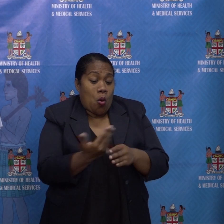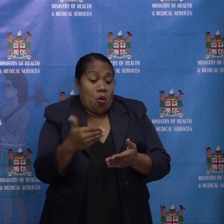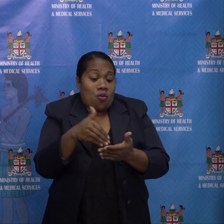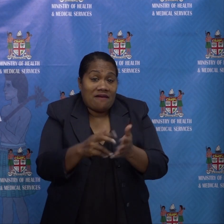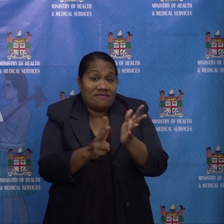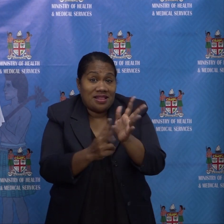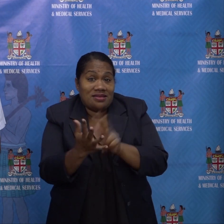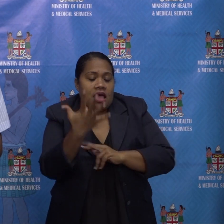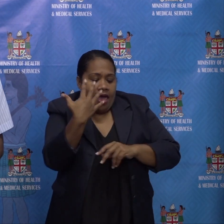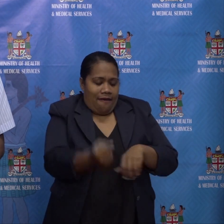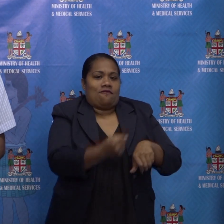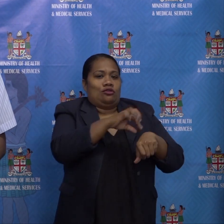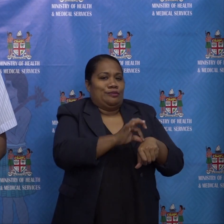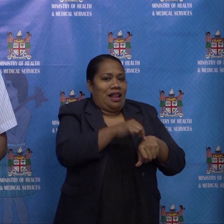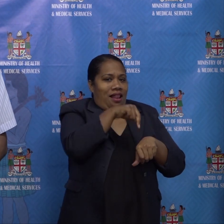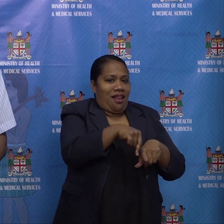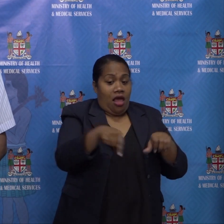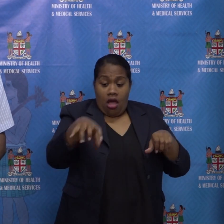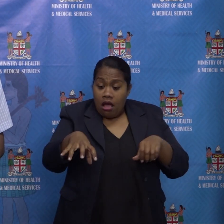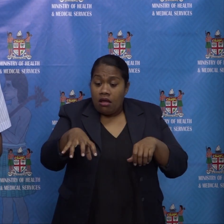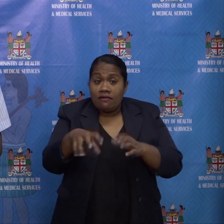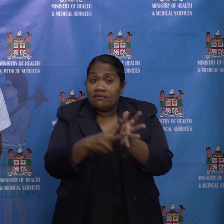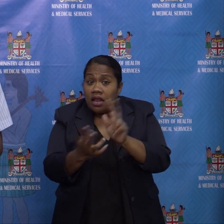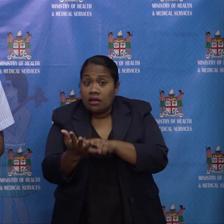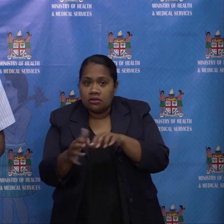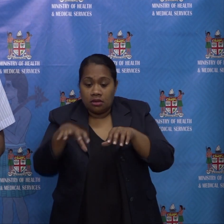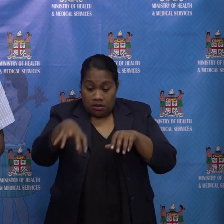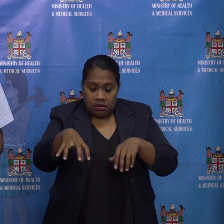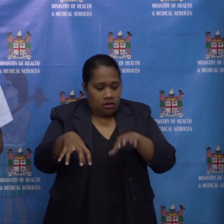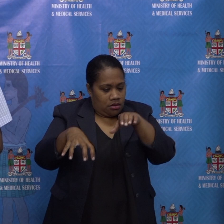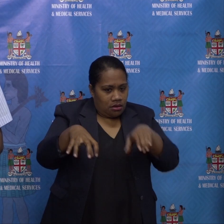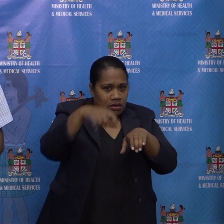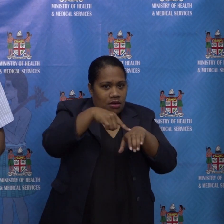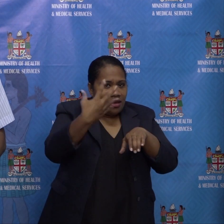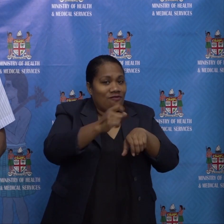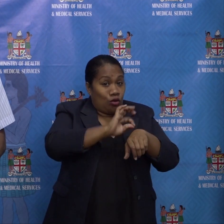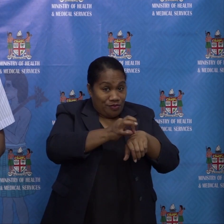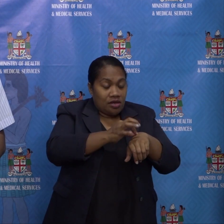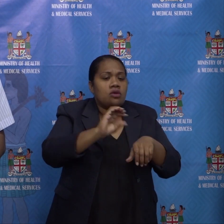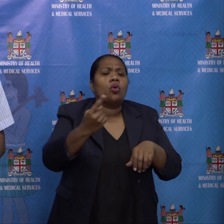VCC health center is. So for those of you at home, pregnant mothers at home, and